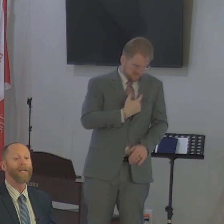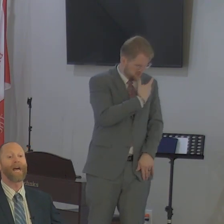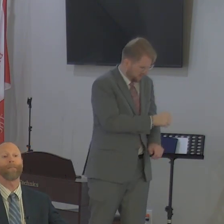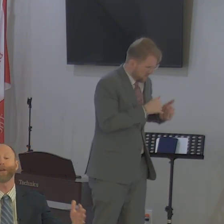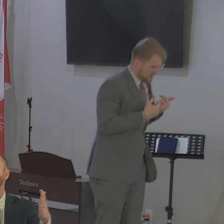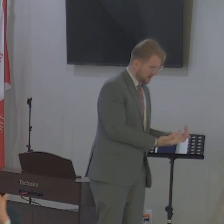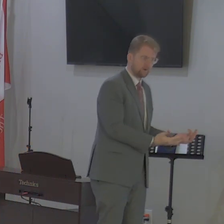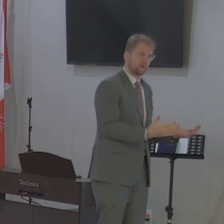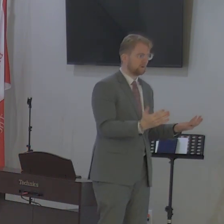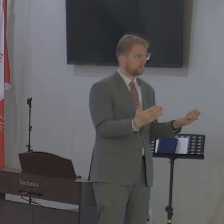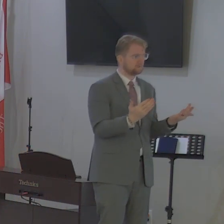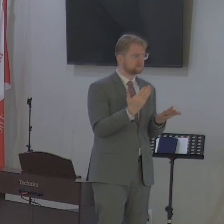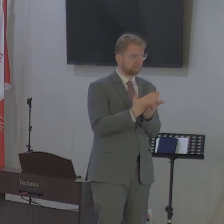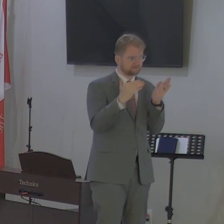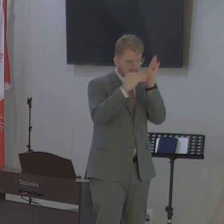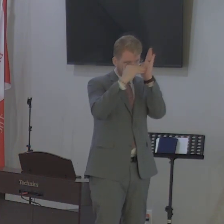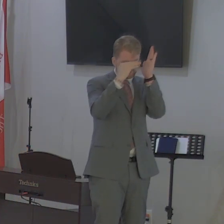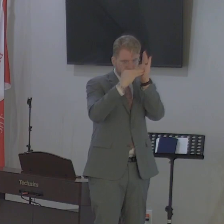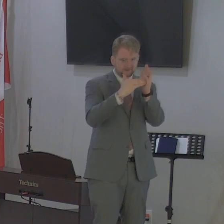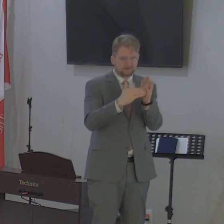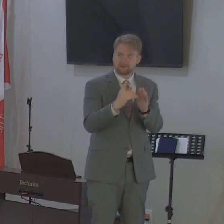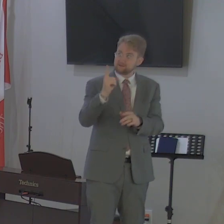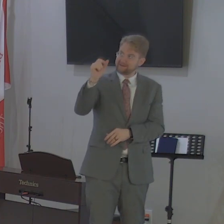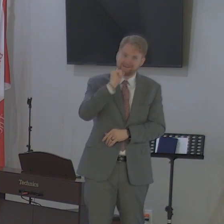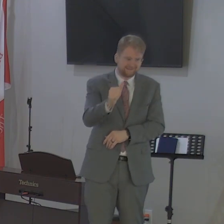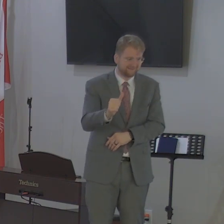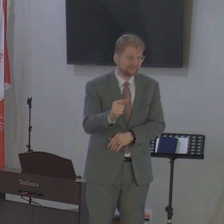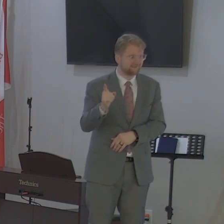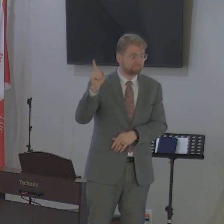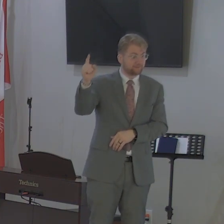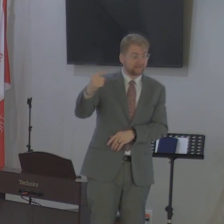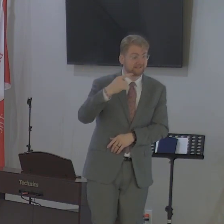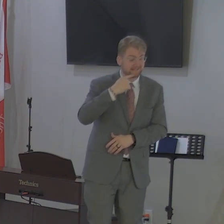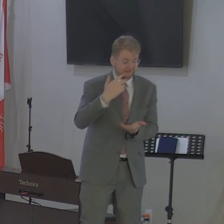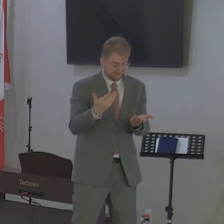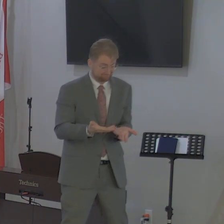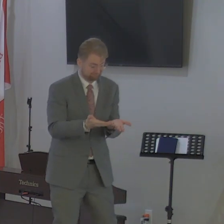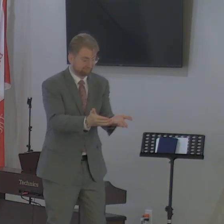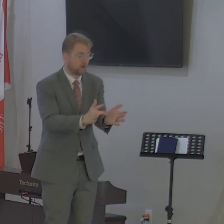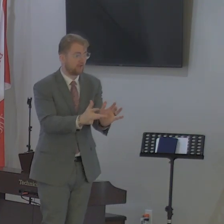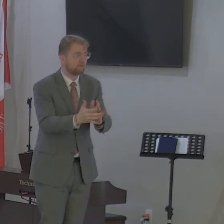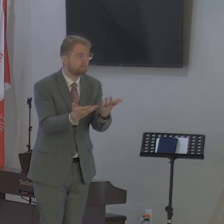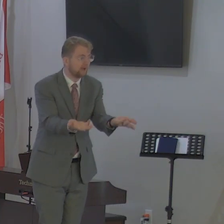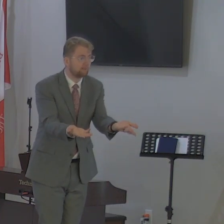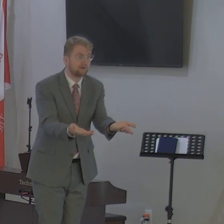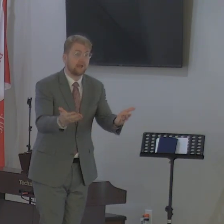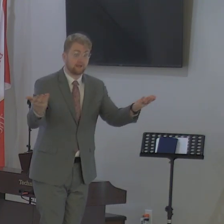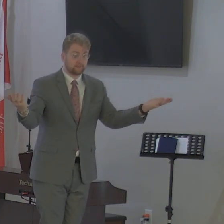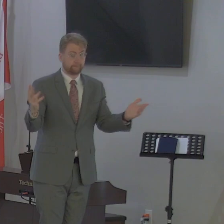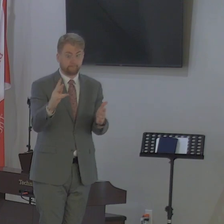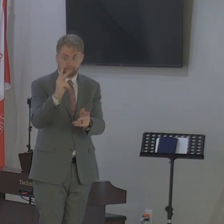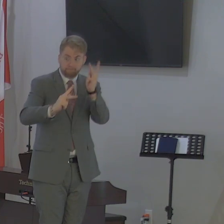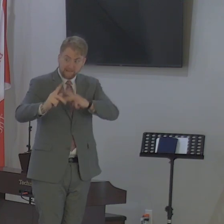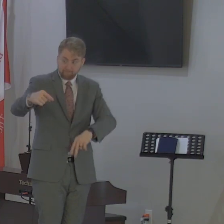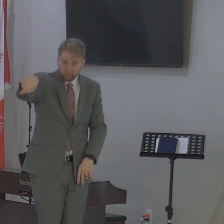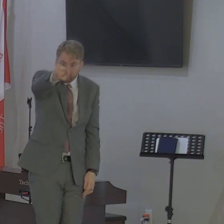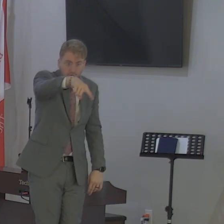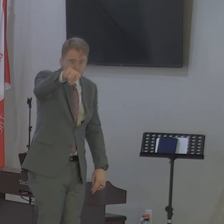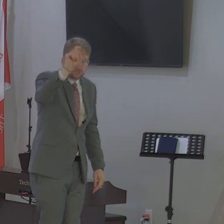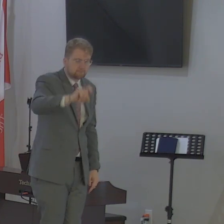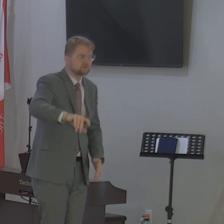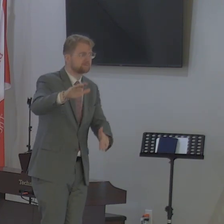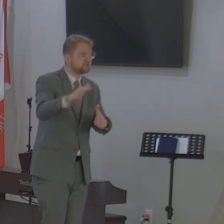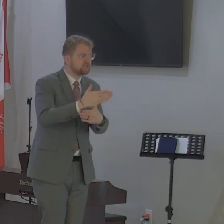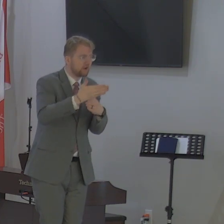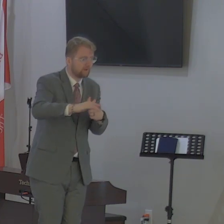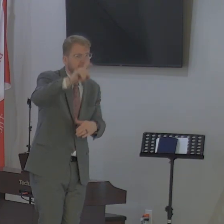hell? Time on a cord, friend. He didn't. He said, here's the holy word of God, and there's people that ought to be spreading it, and people ought to be preaching it, that